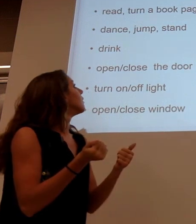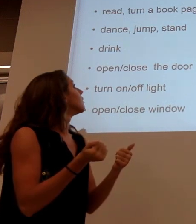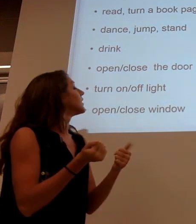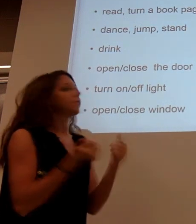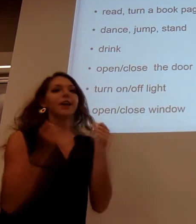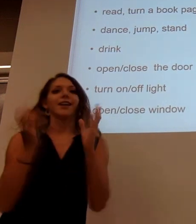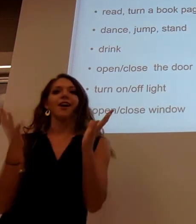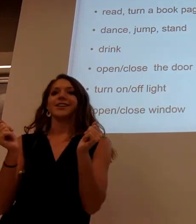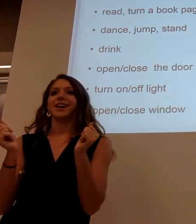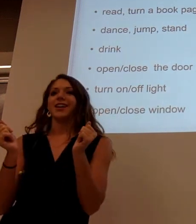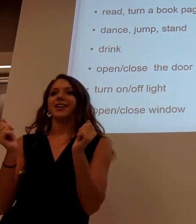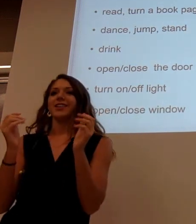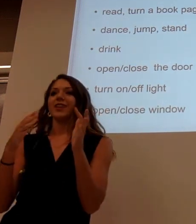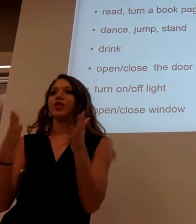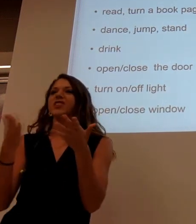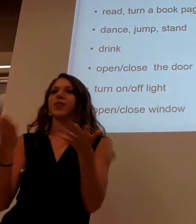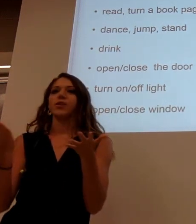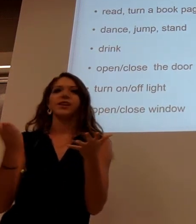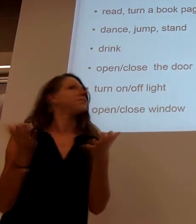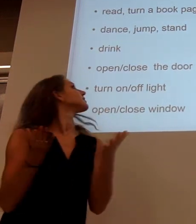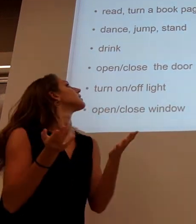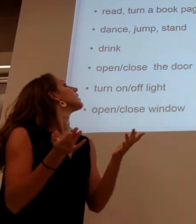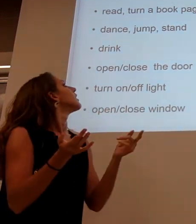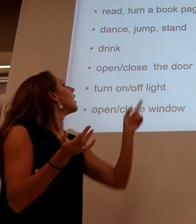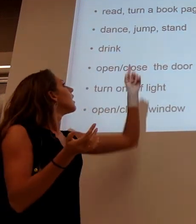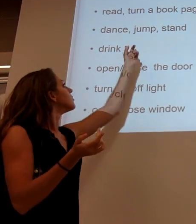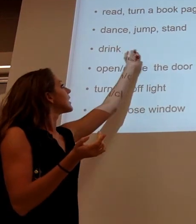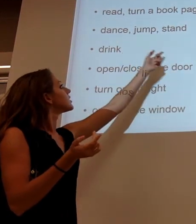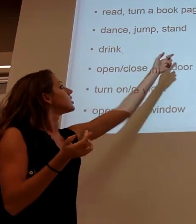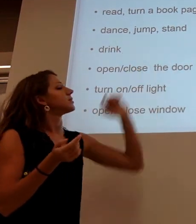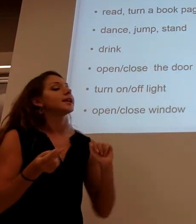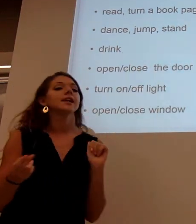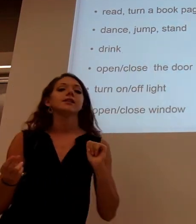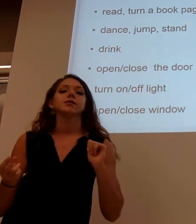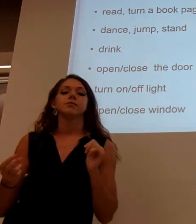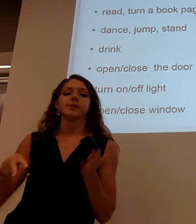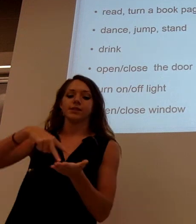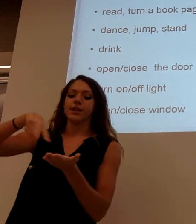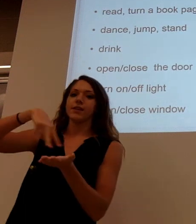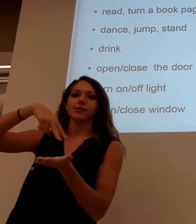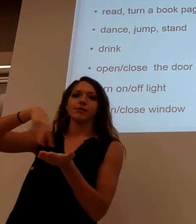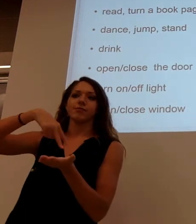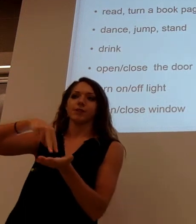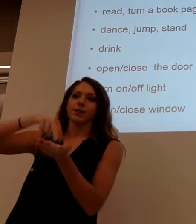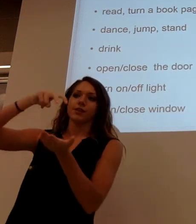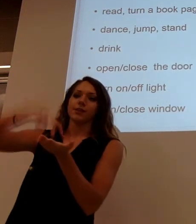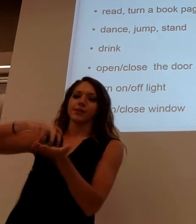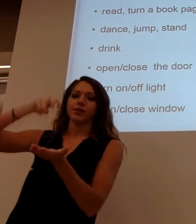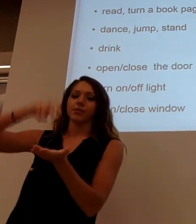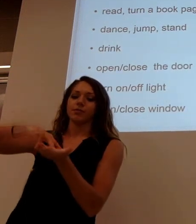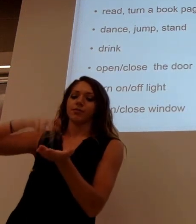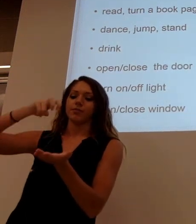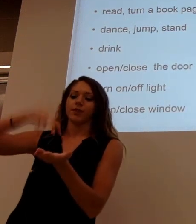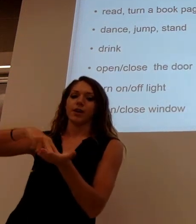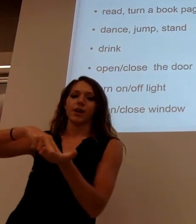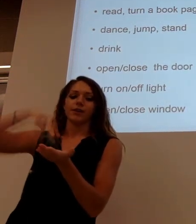reading. It's a very iconic sign. It like looks like what it is. Dance, jump, stand. This is dance. This is jump. This